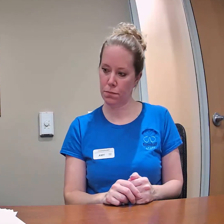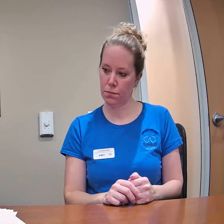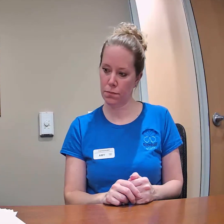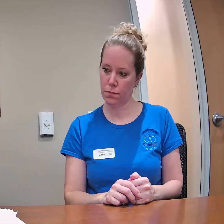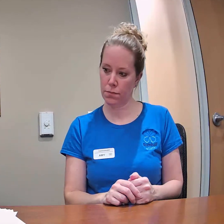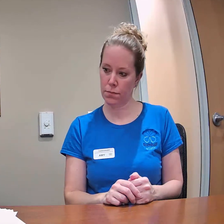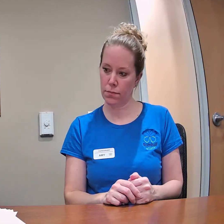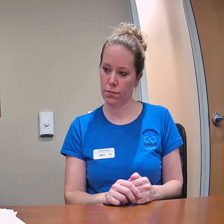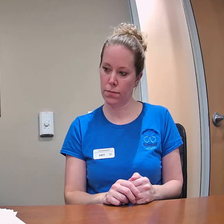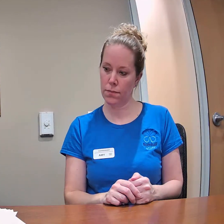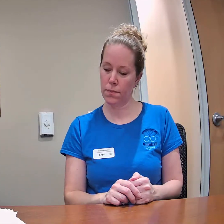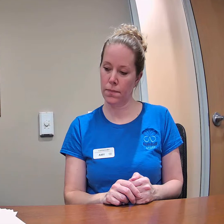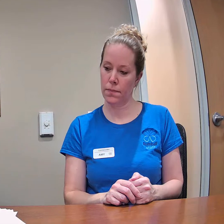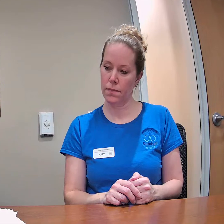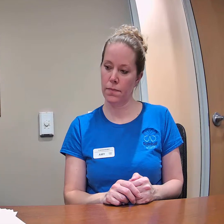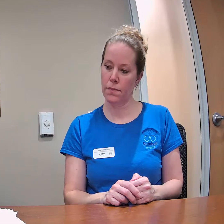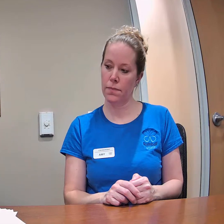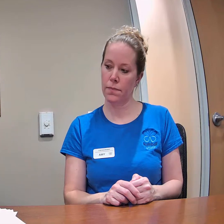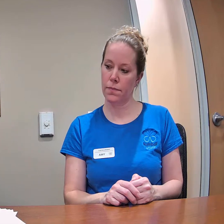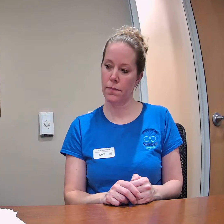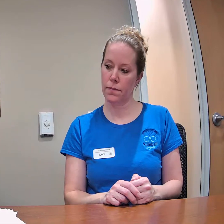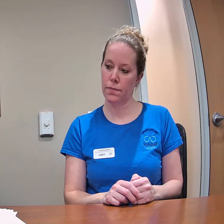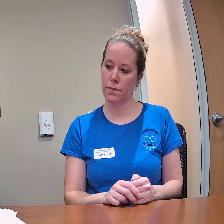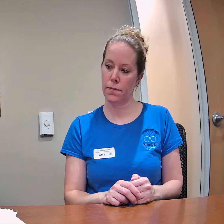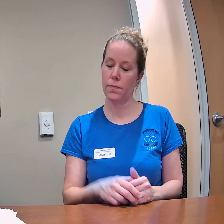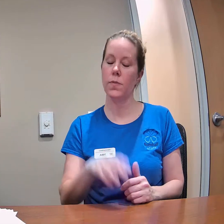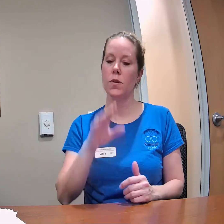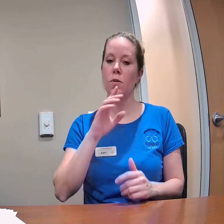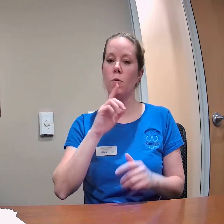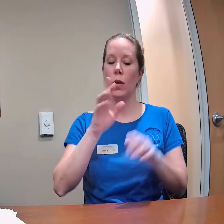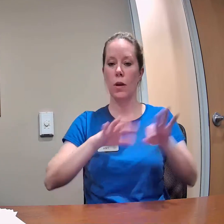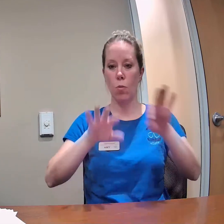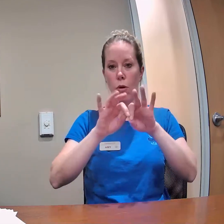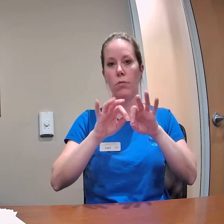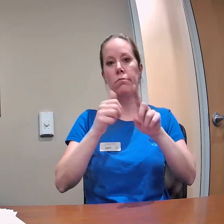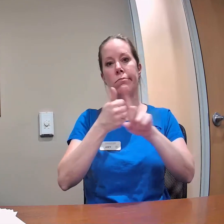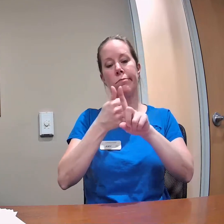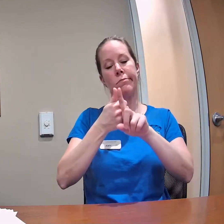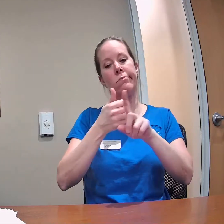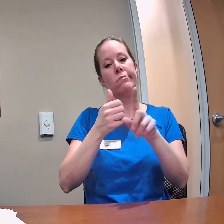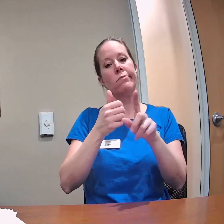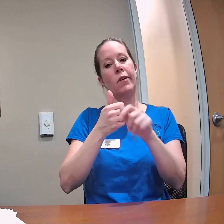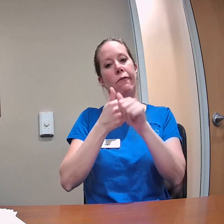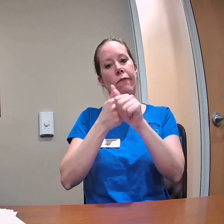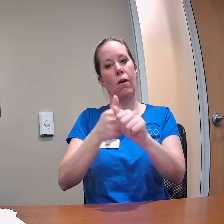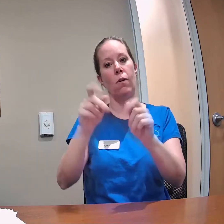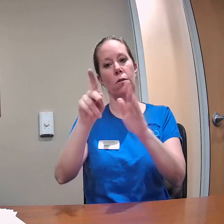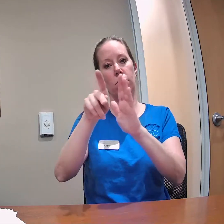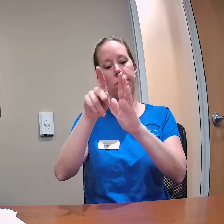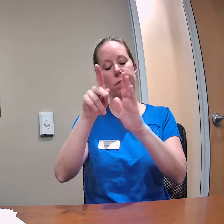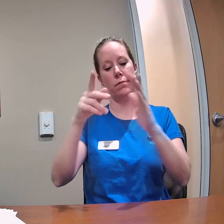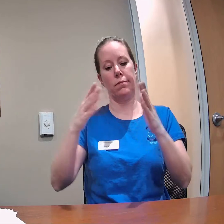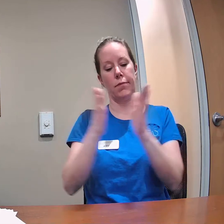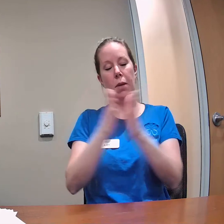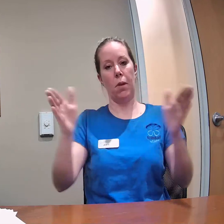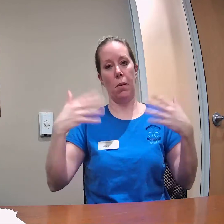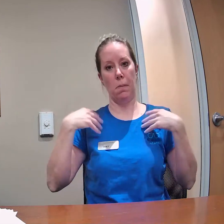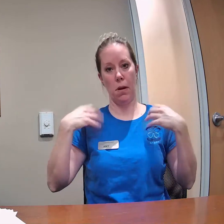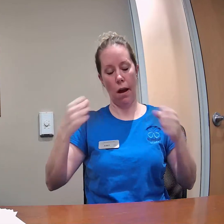including previously cleared individuals should continue to follow public health guidance for